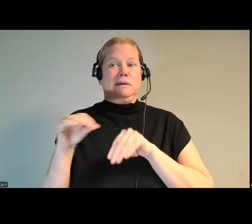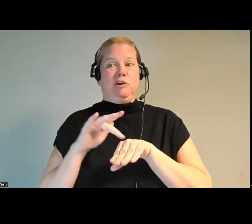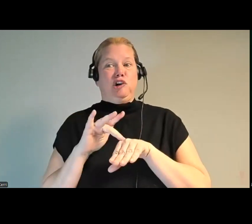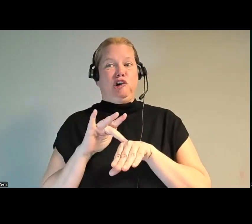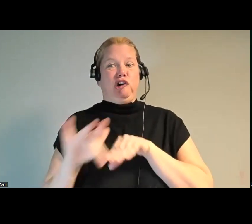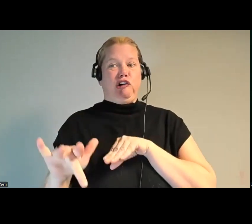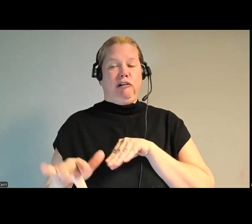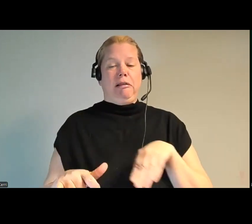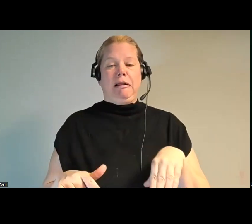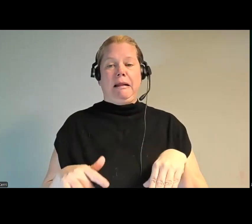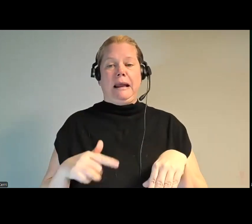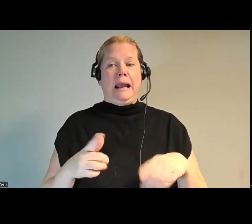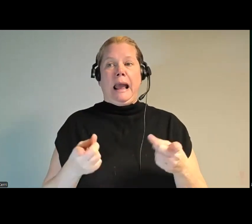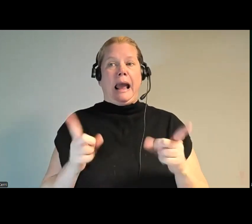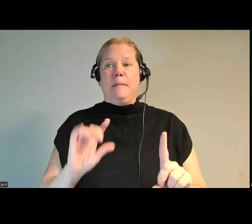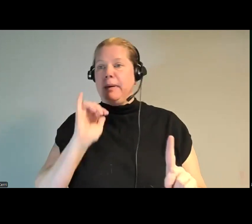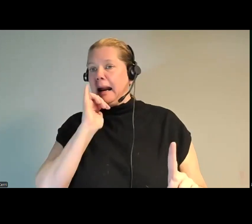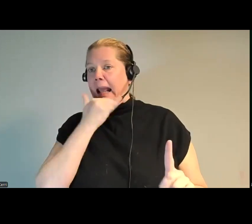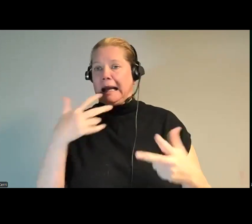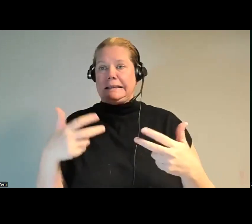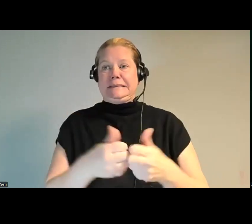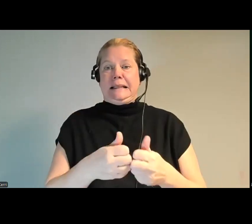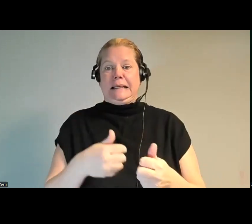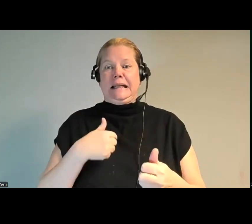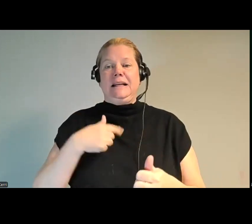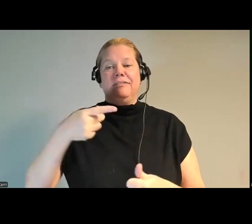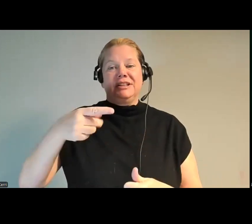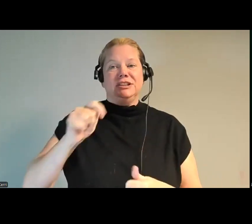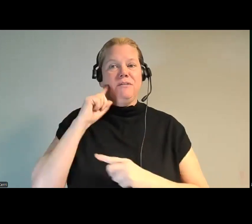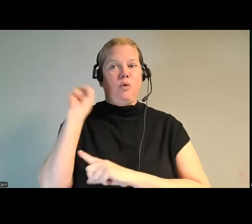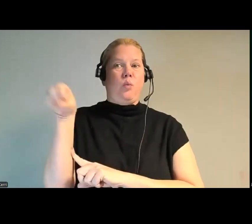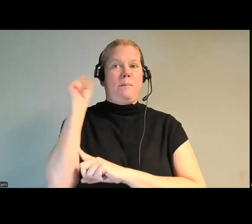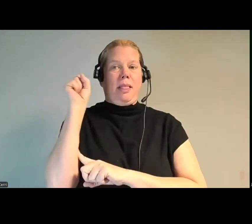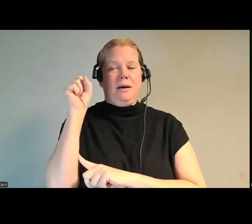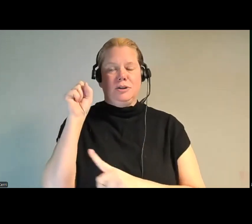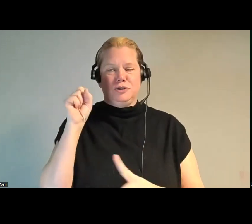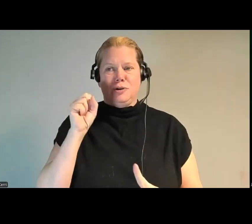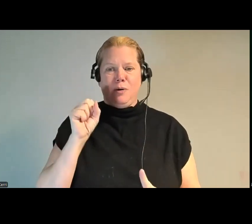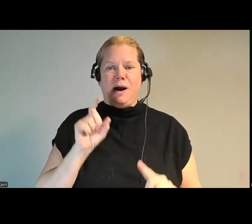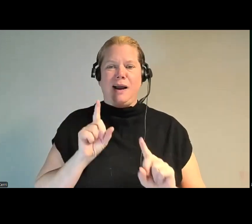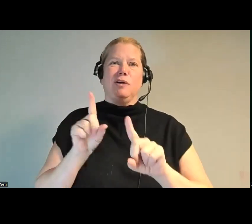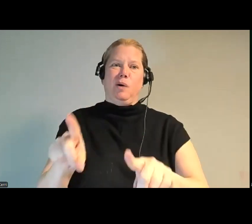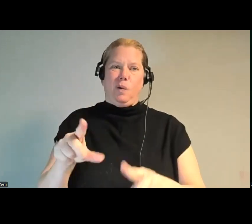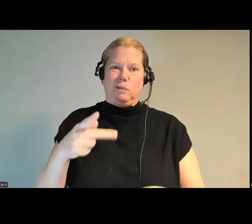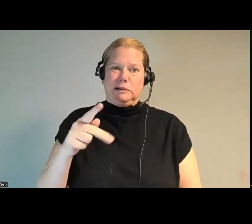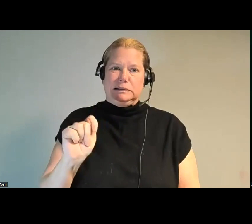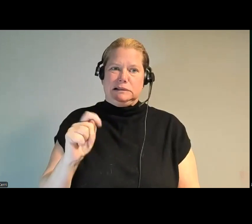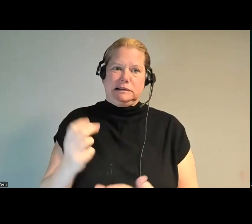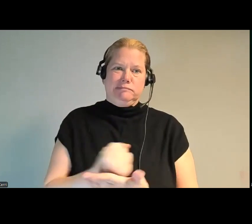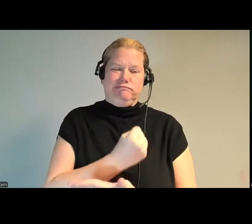today. I was in an accident and I'm undergoing physical therapy for whiplash. So I got to take those appointments when they're